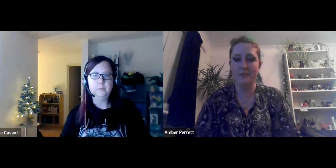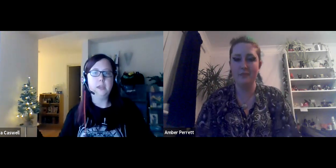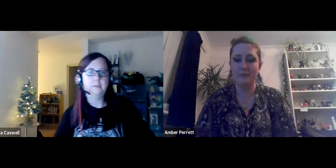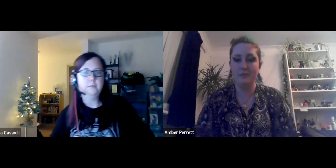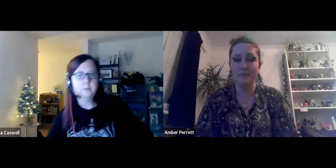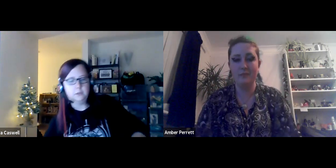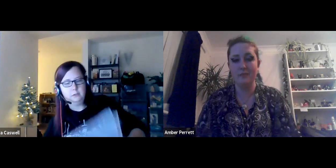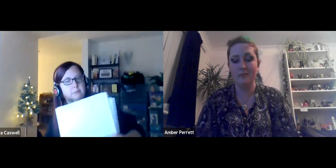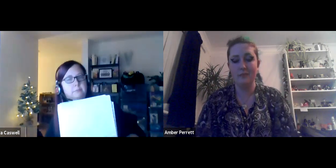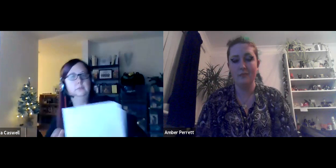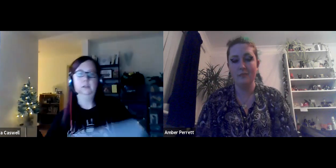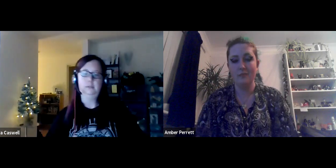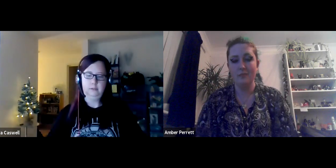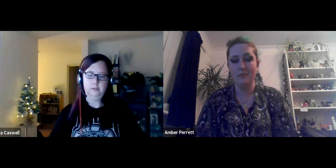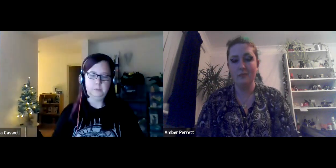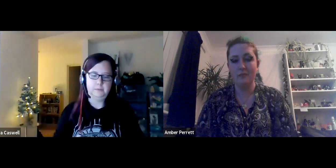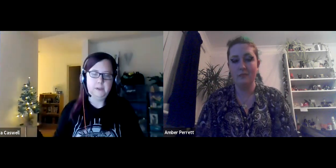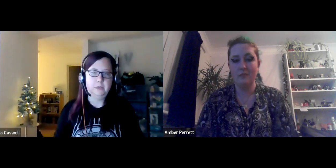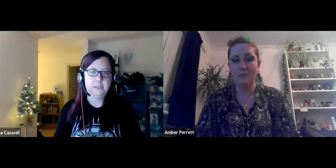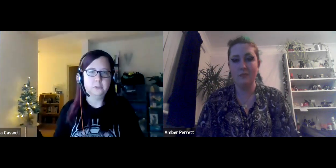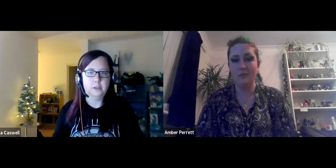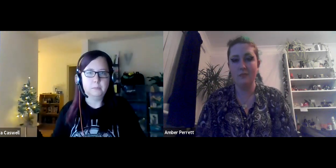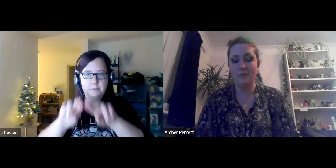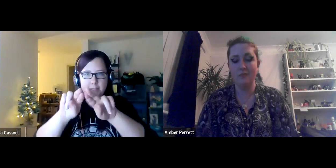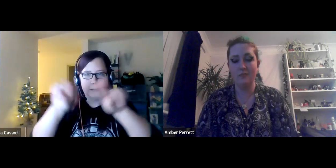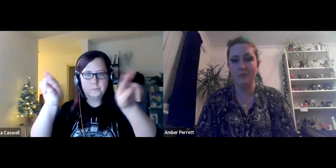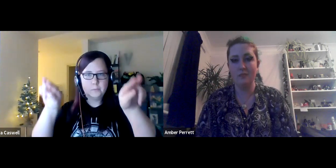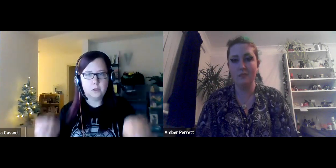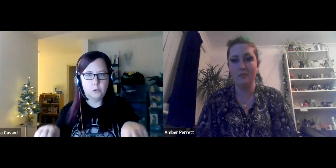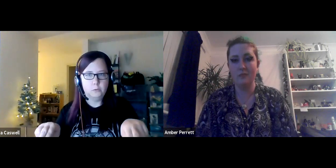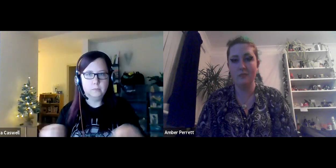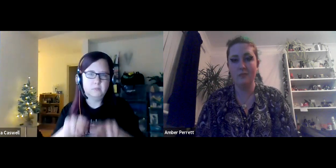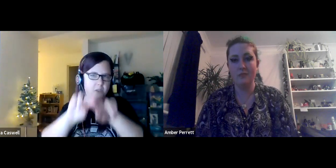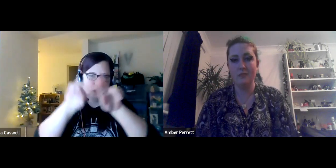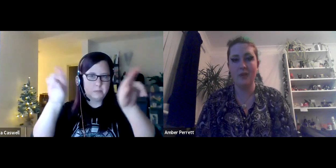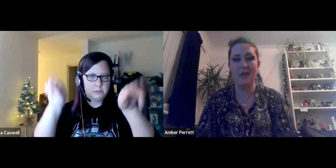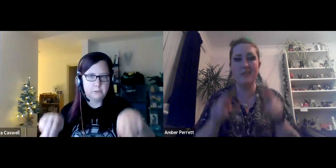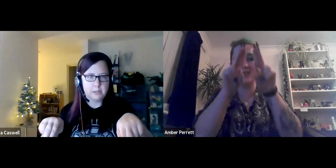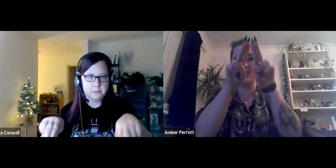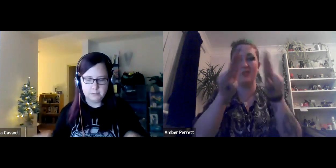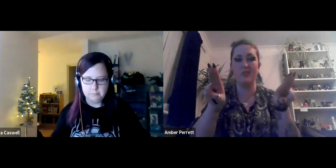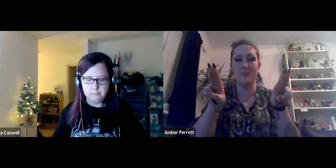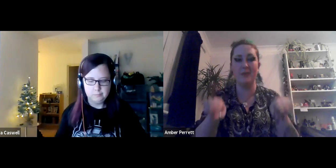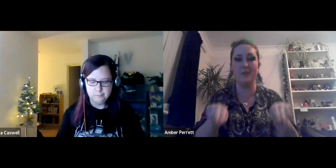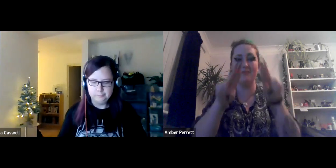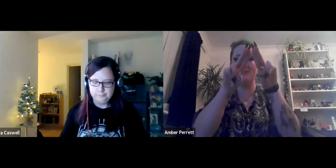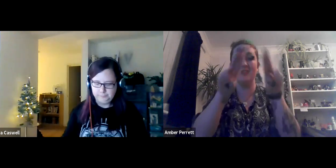Yeah, so to be fair, we didn't do that previously. Home. Just Yeah, so you just draw the typical roof